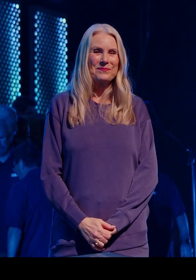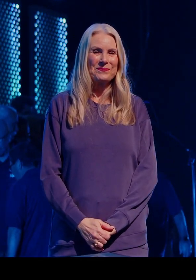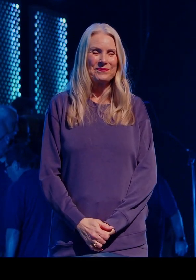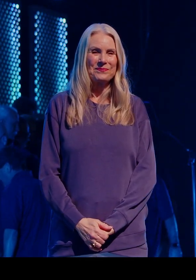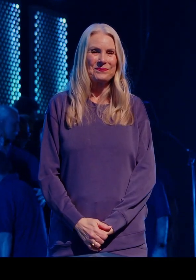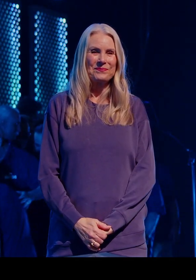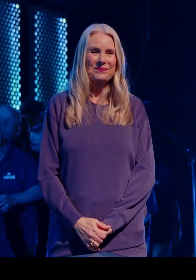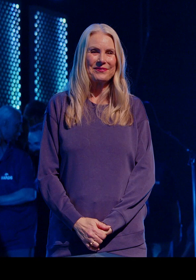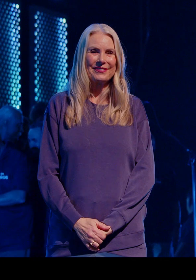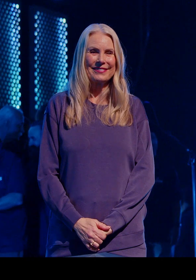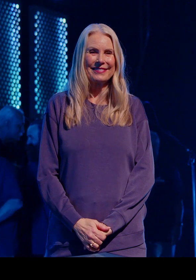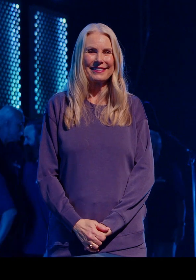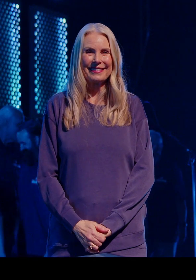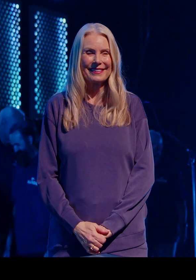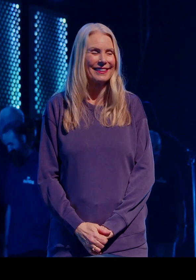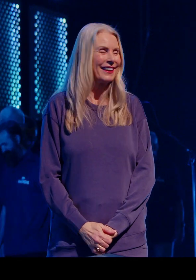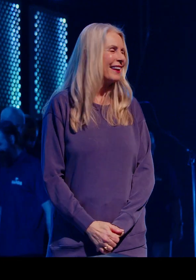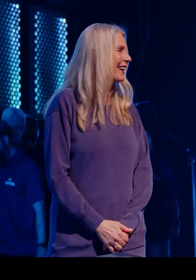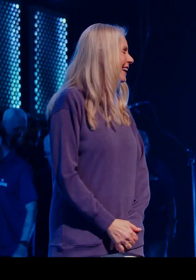Get my Bible.